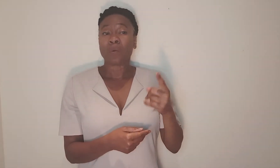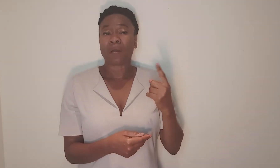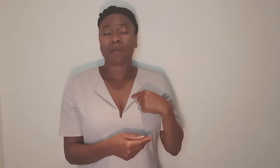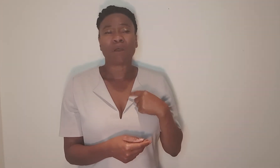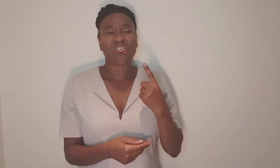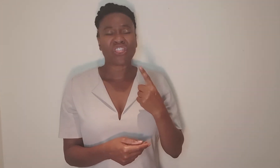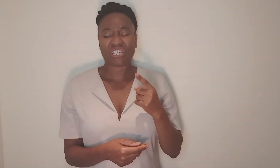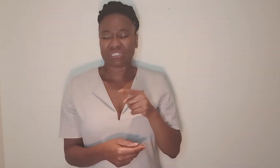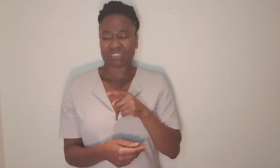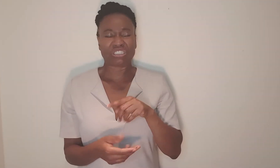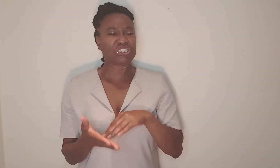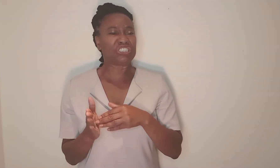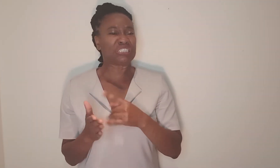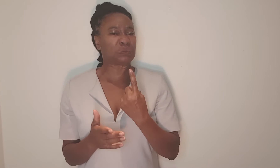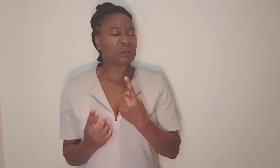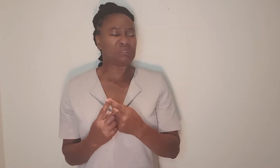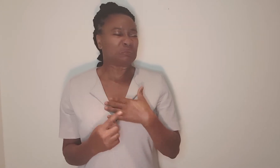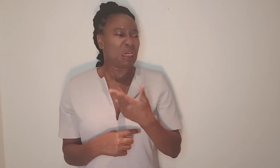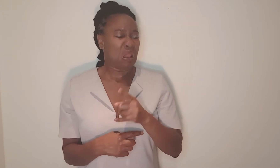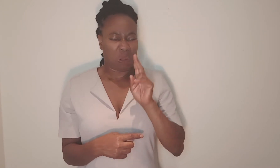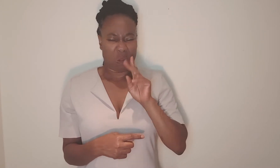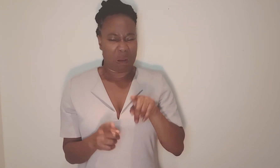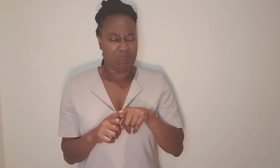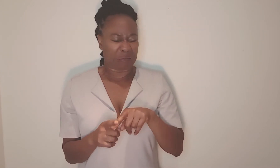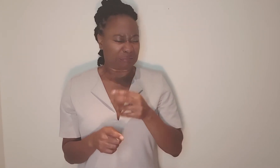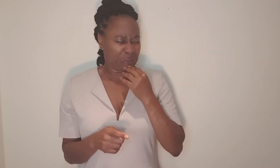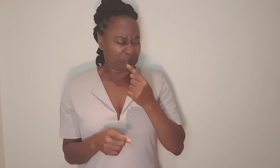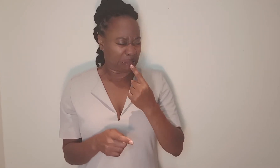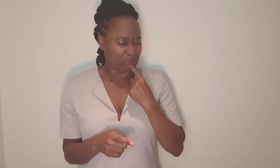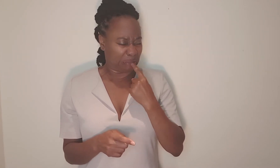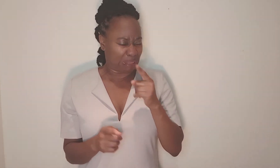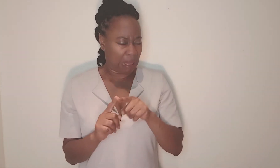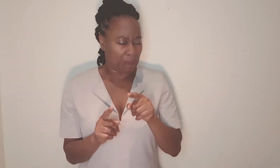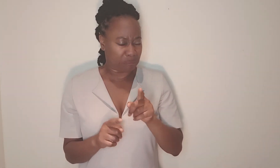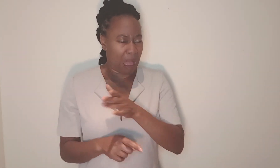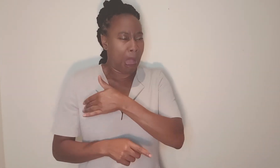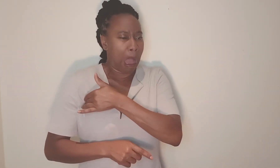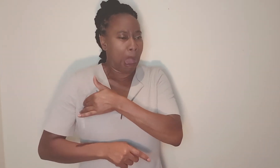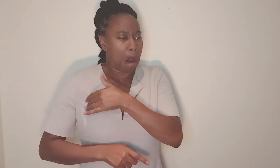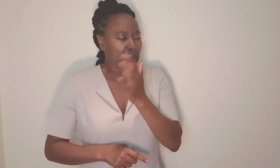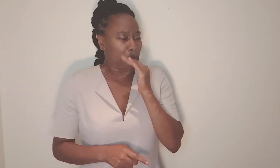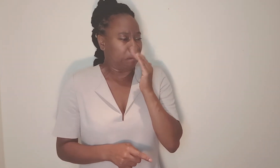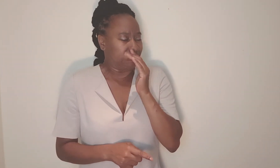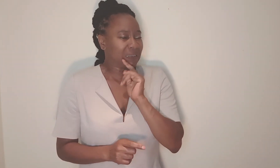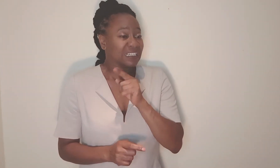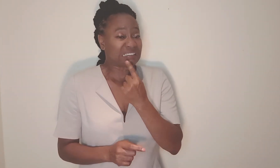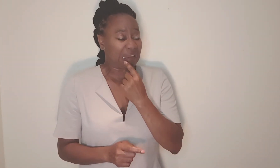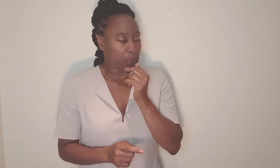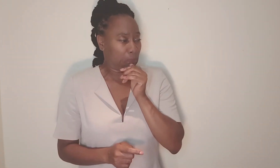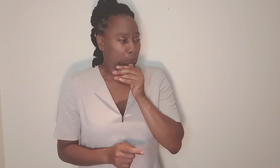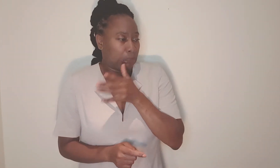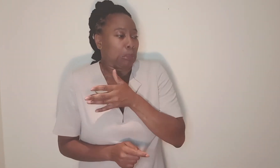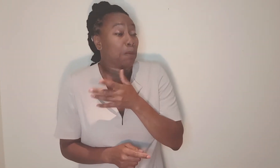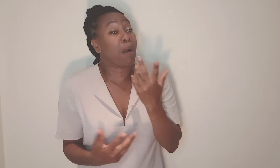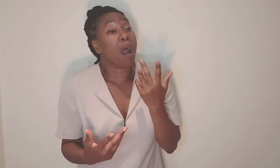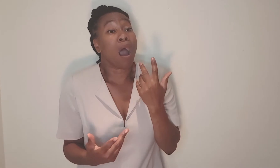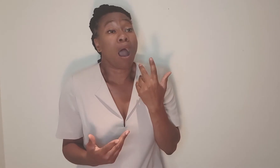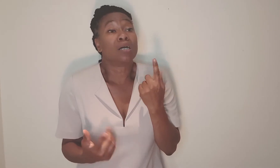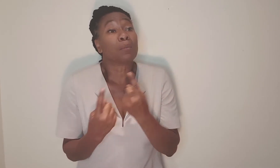because they look like snot and taste like armpits. But even though it tasted disgusting, at least I tried something new. Yeah,